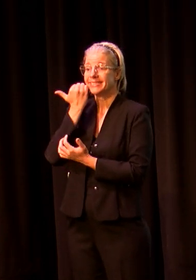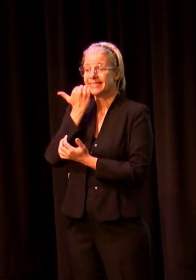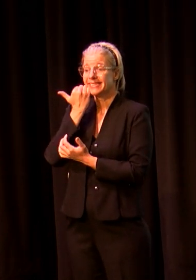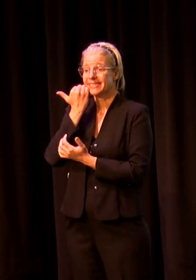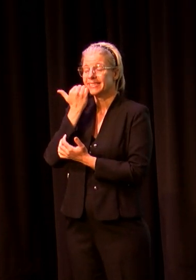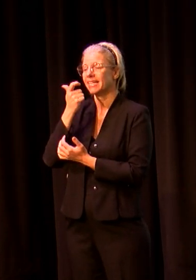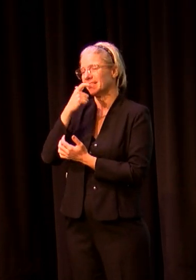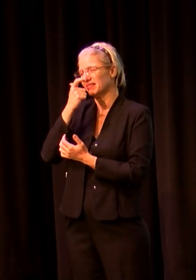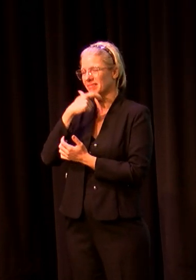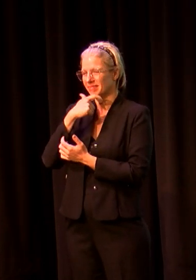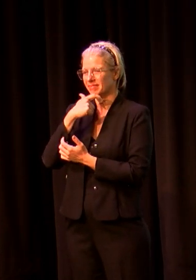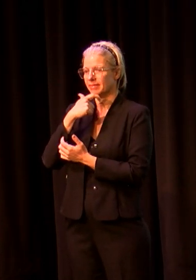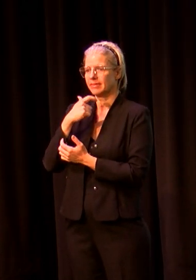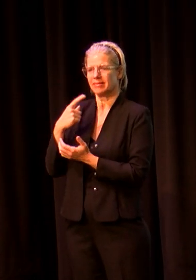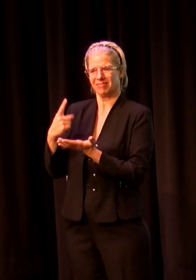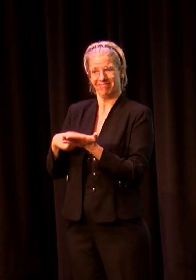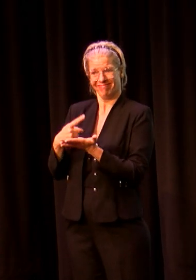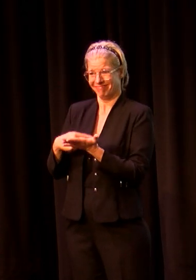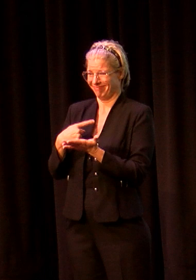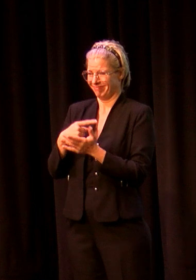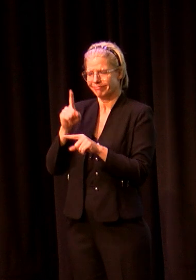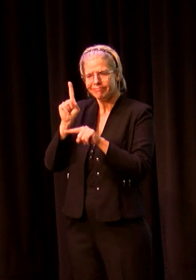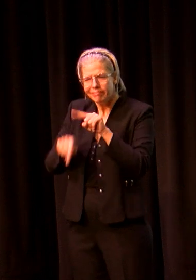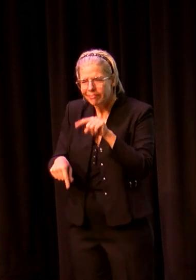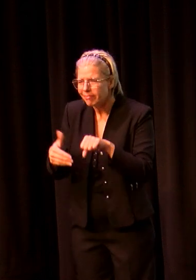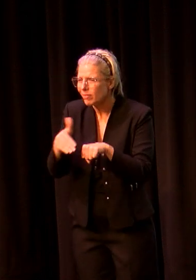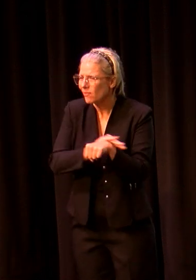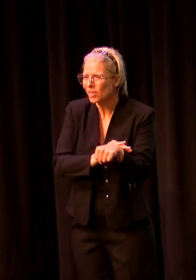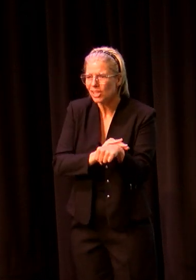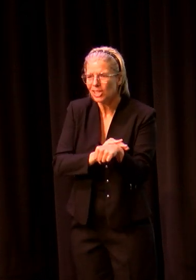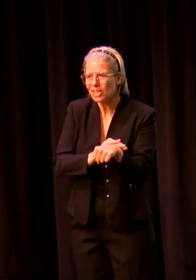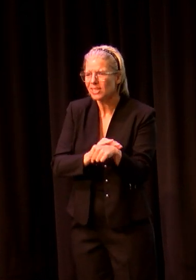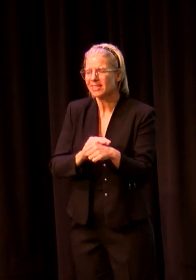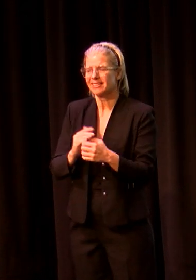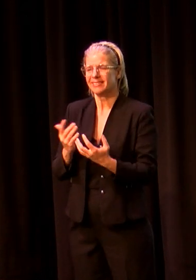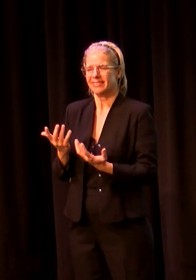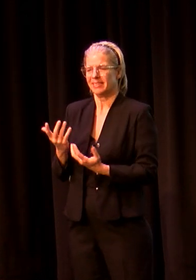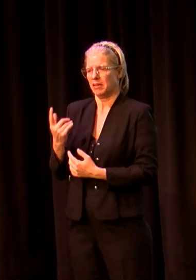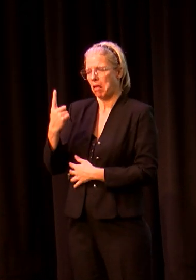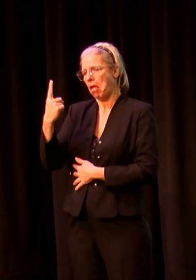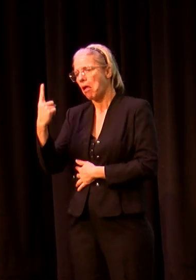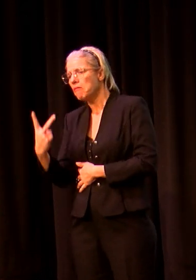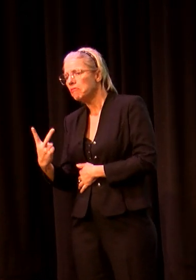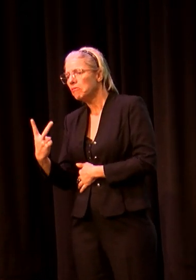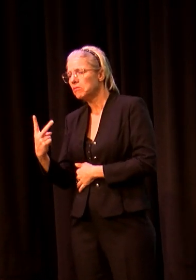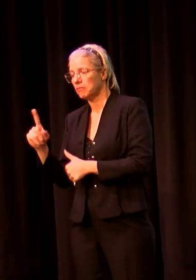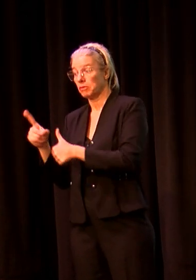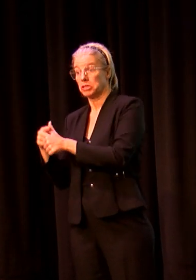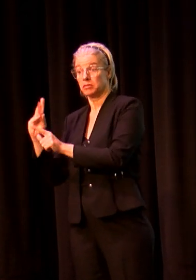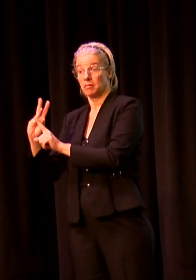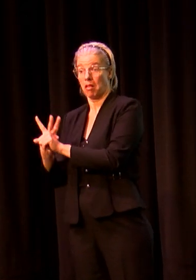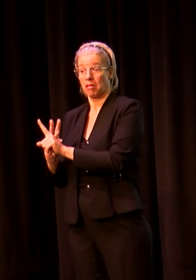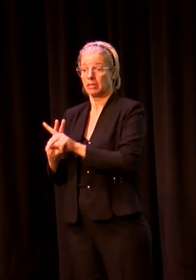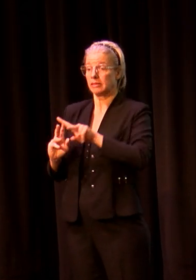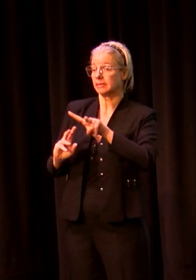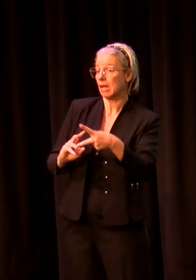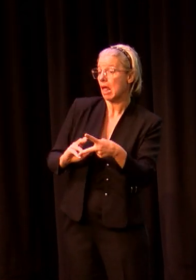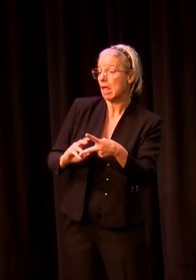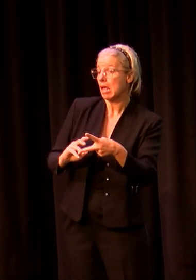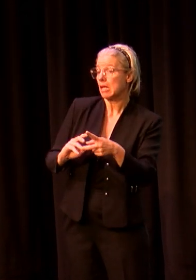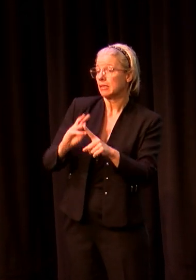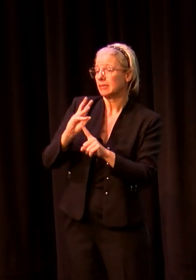half the teeth one part of the year and then the other half the other part of the year. And we're dealing with folks in an opioid crisis that need teeth to